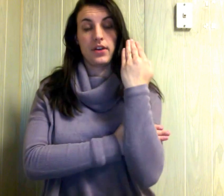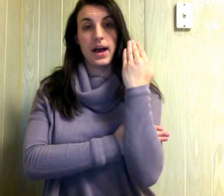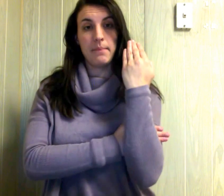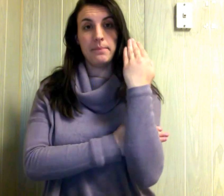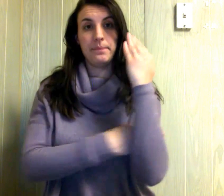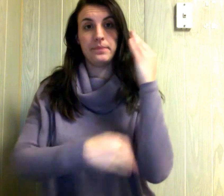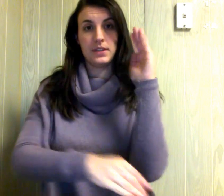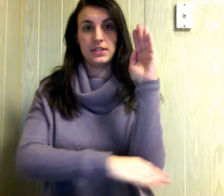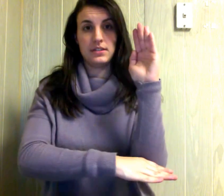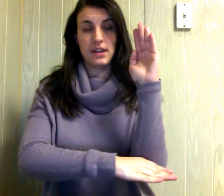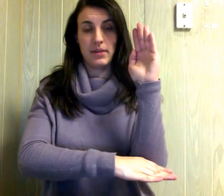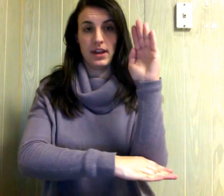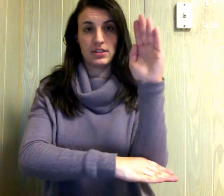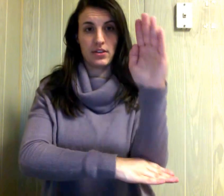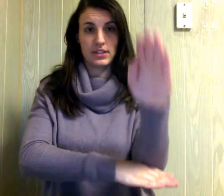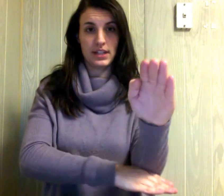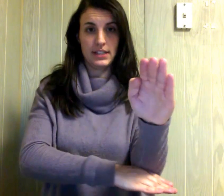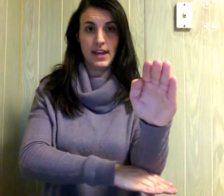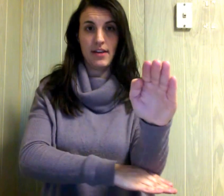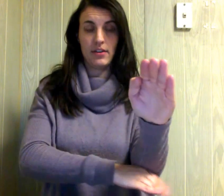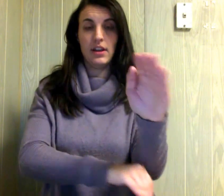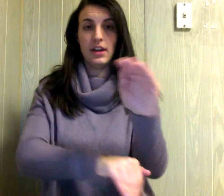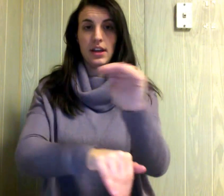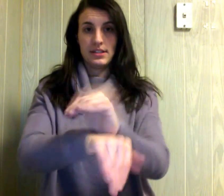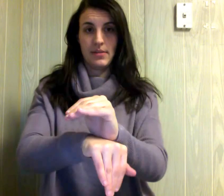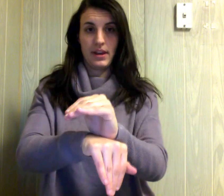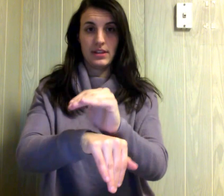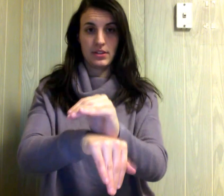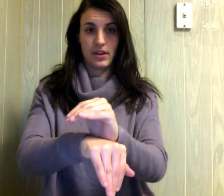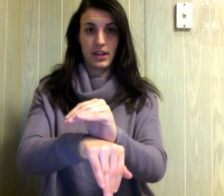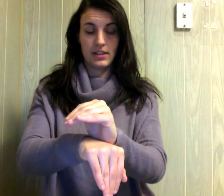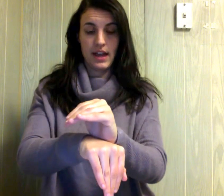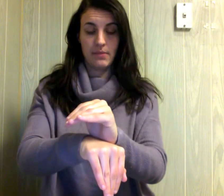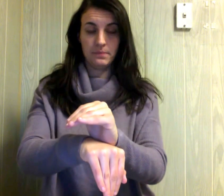up, dominant hand's going slightly down, and dominant hand's going down.